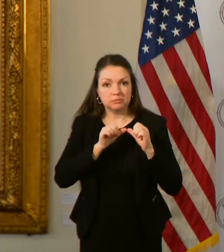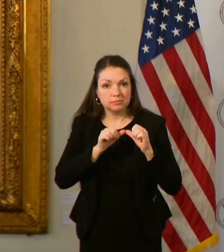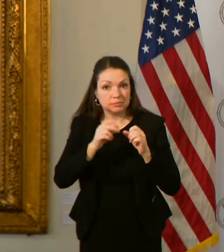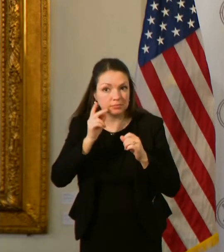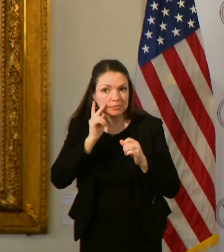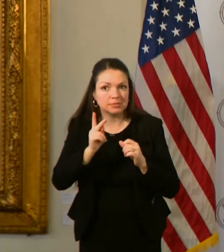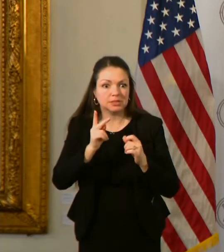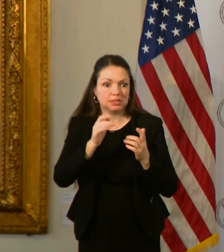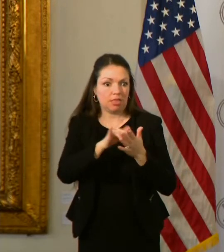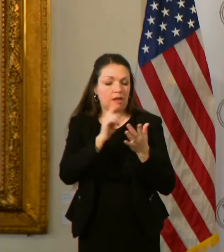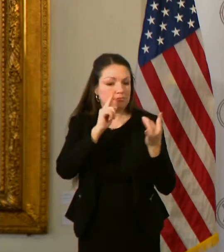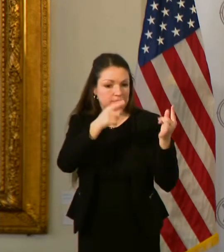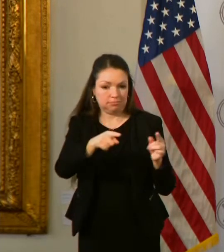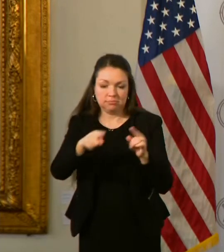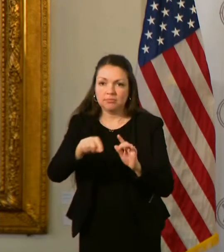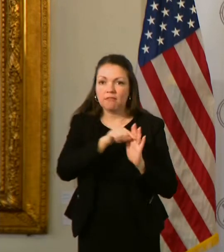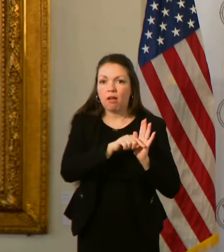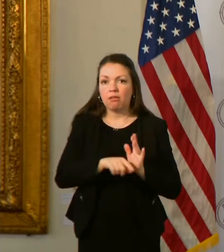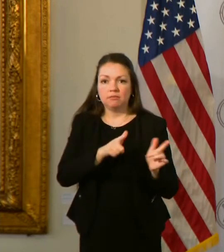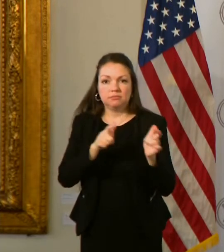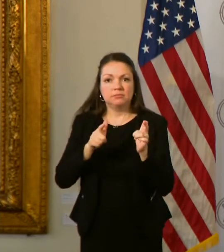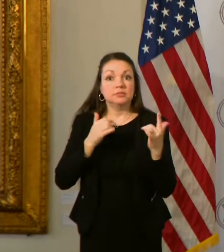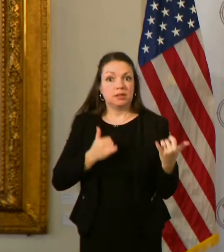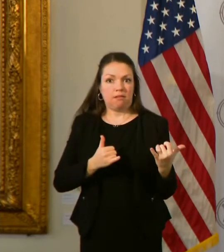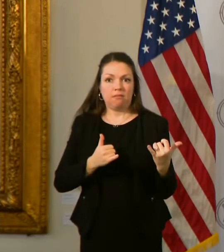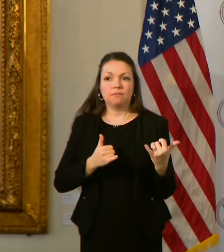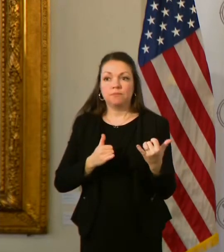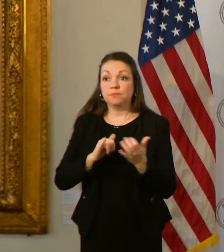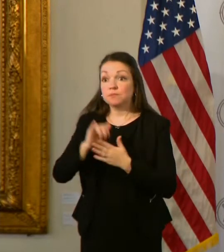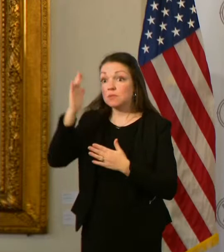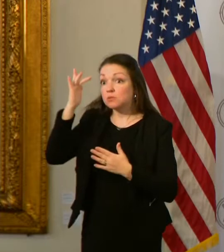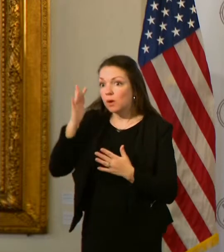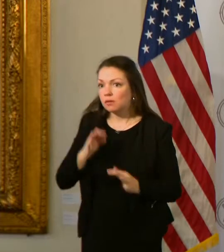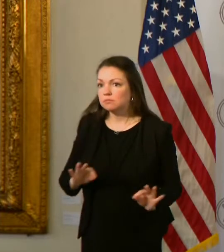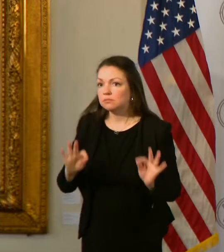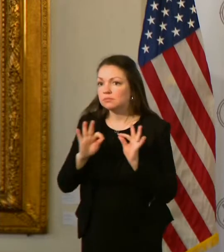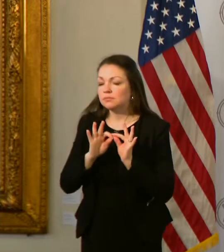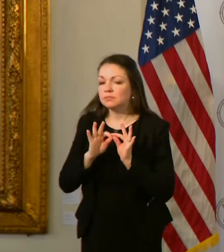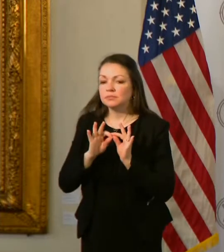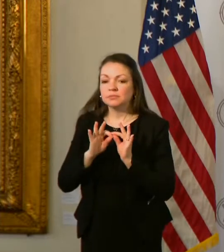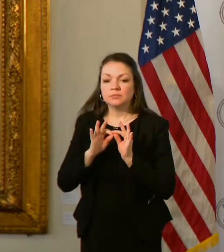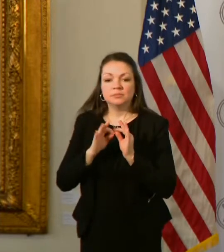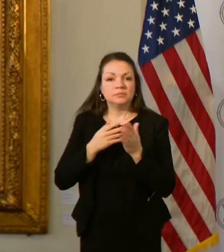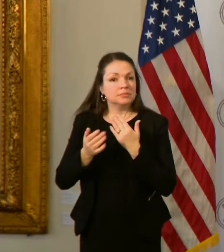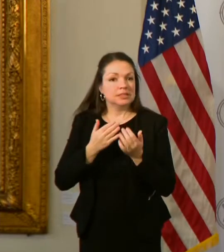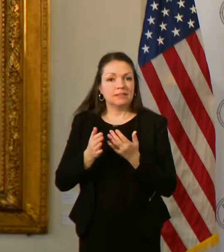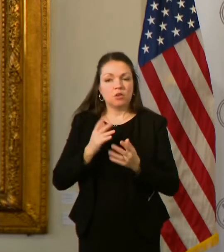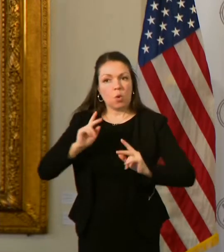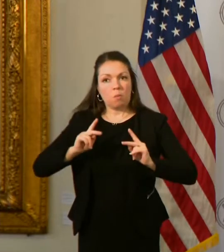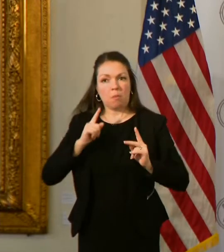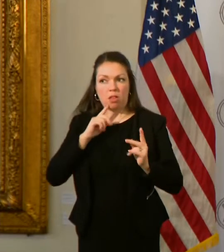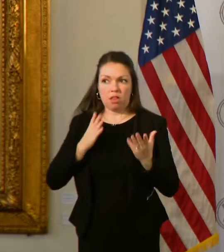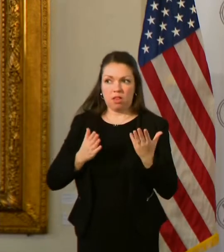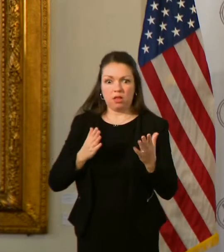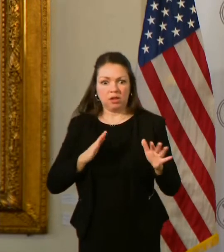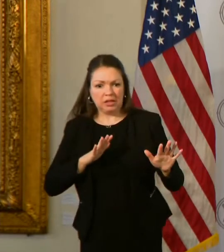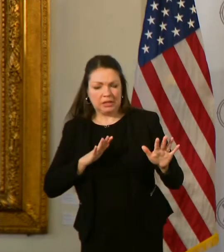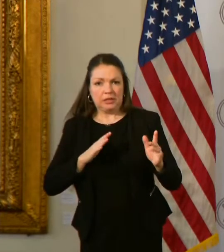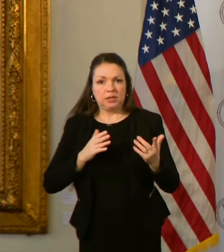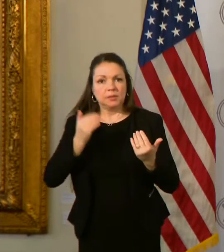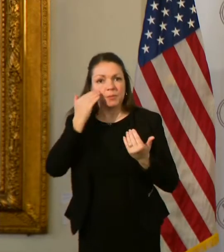today. It is why that even in this place of fear that is